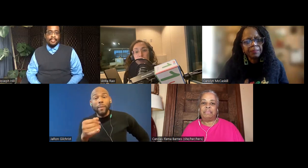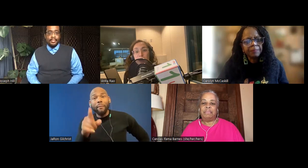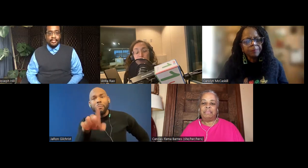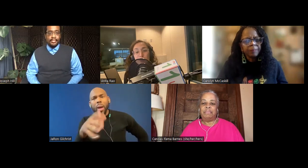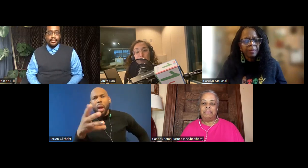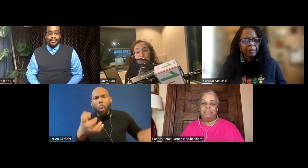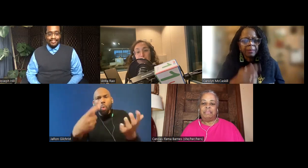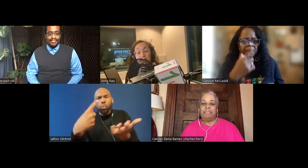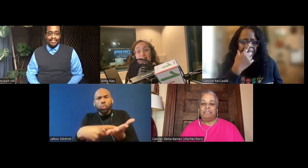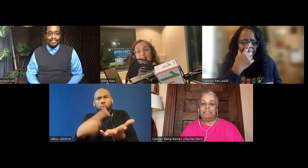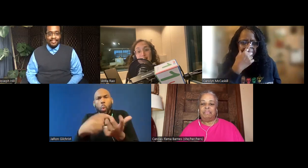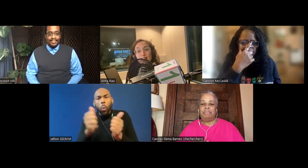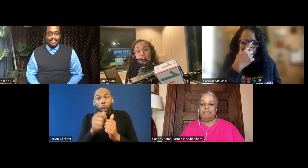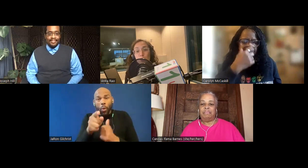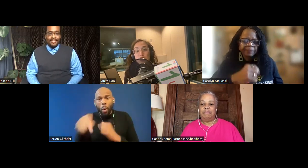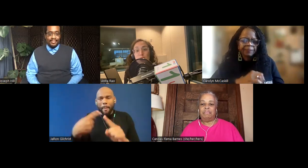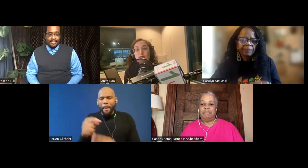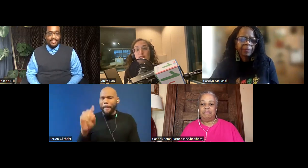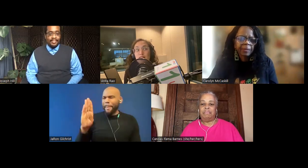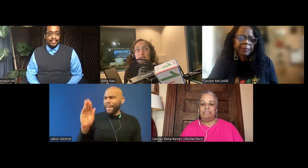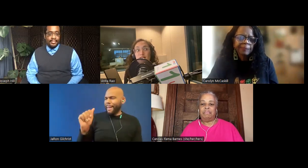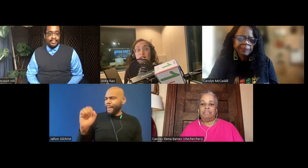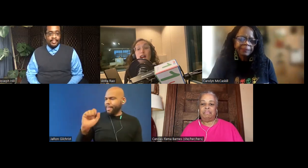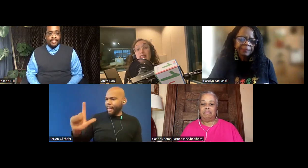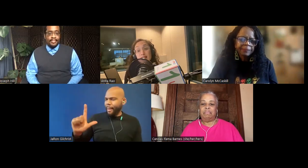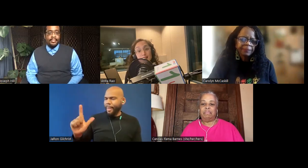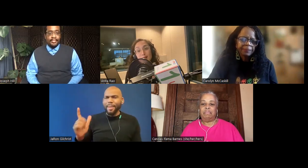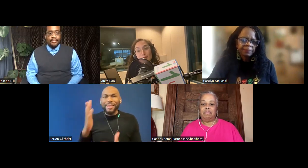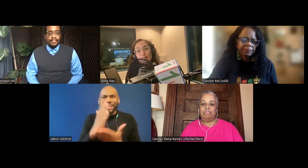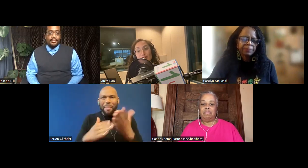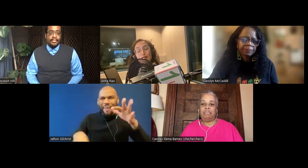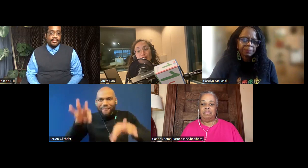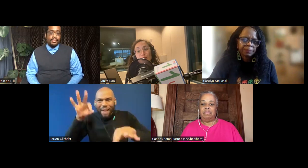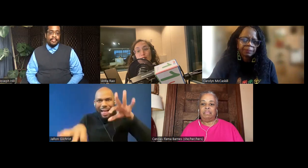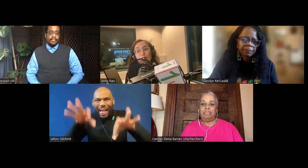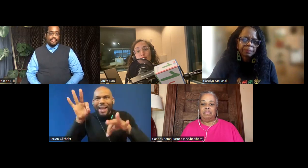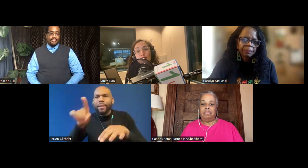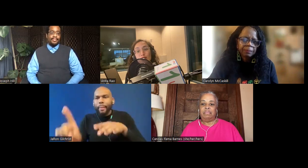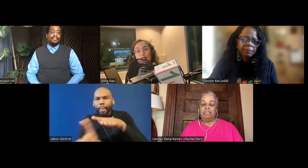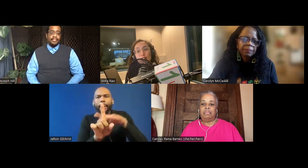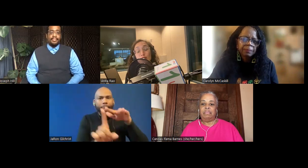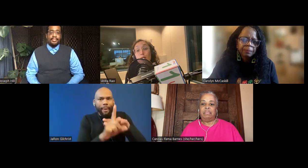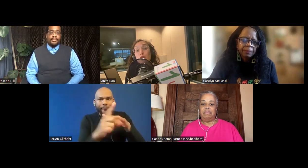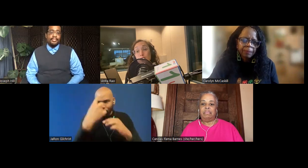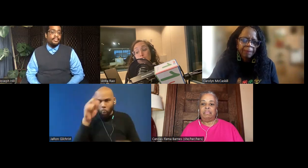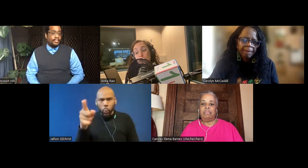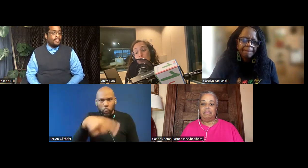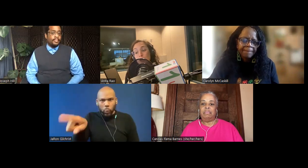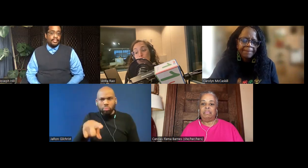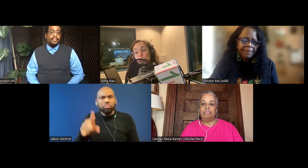about BASL and some of the findings that emerged for you all from doing this research project. But